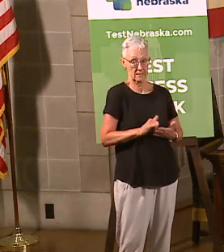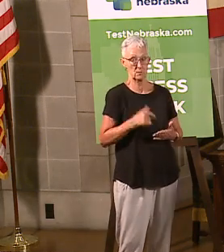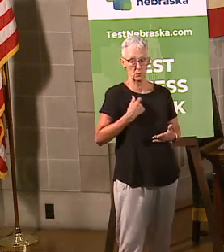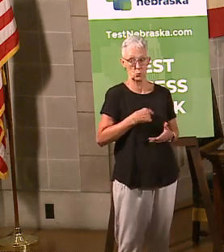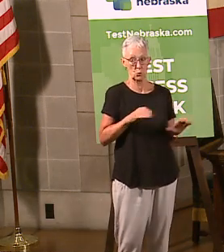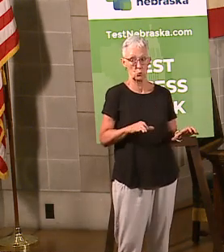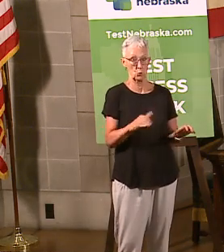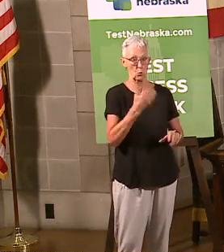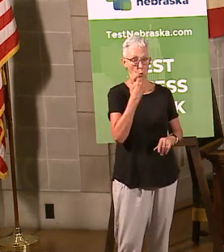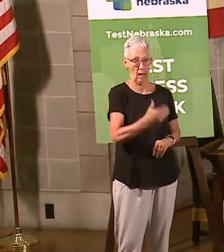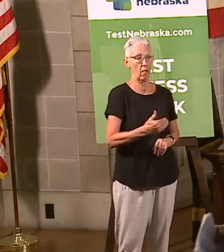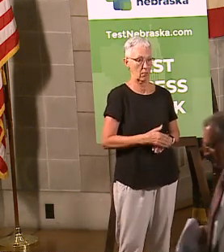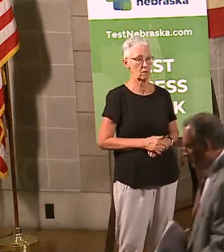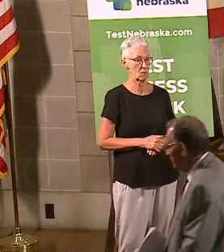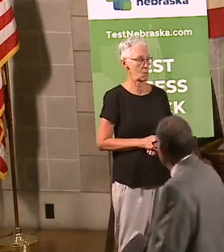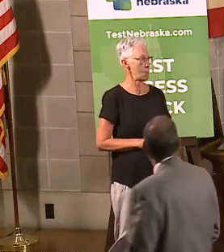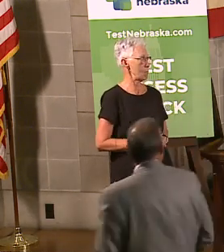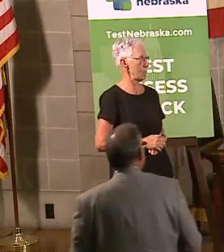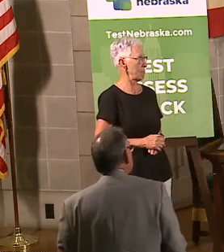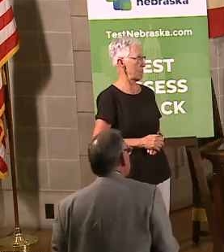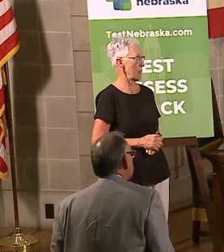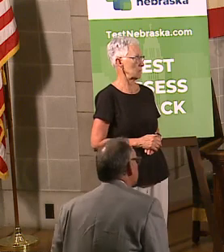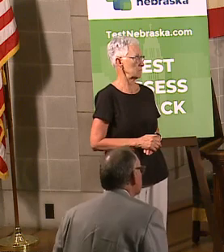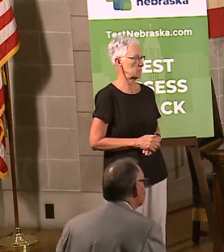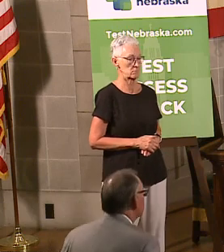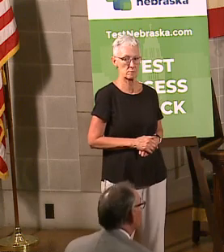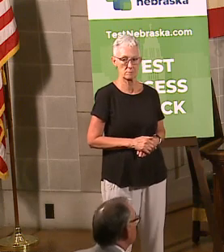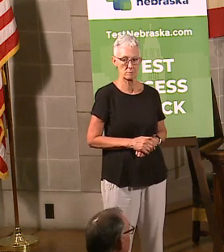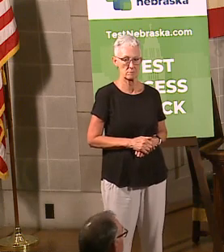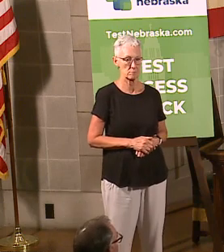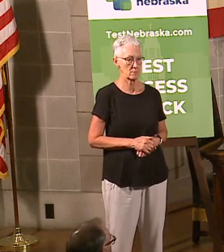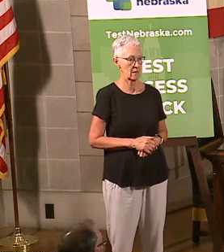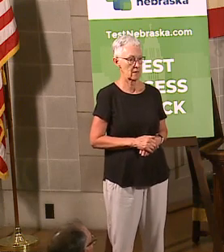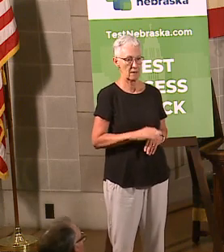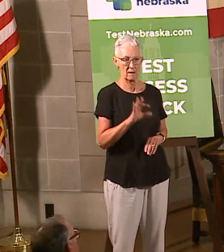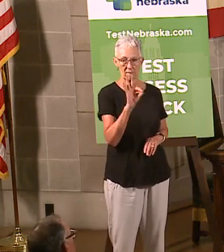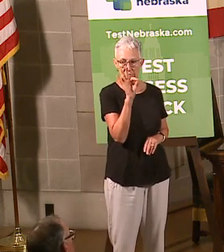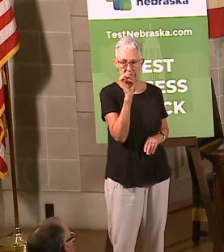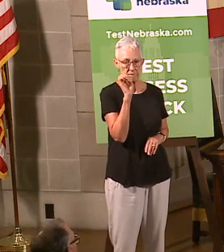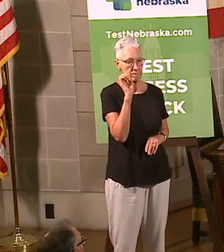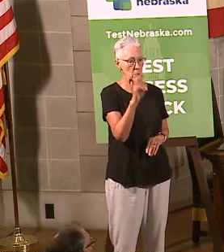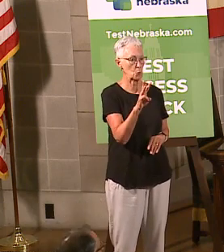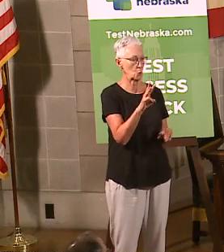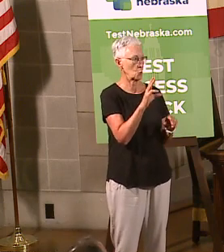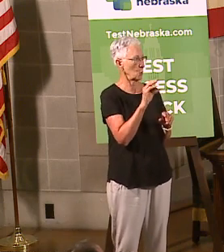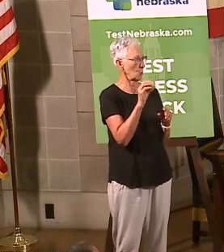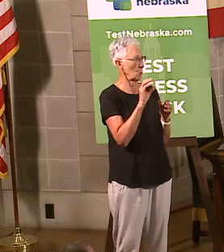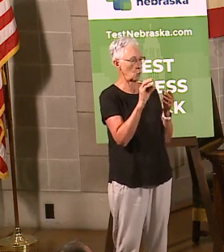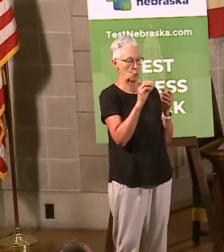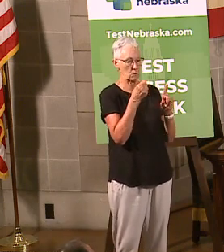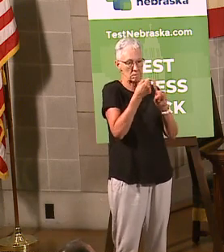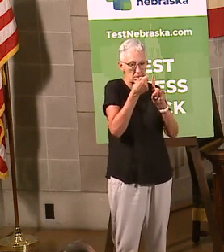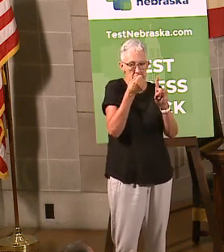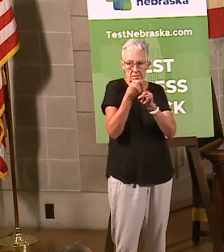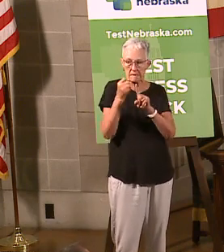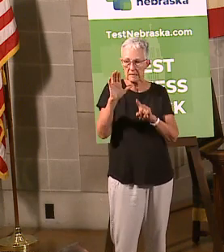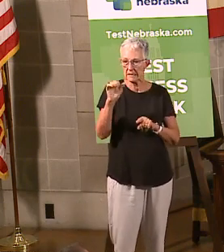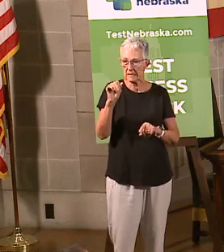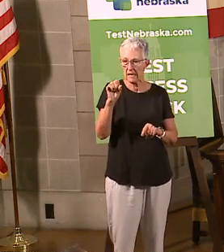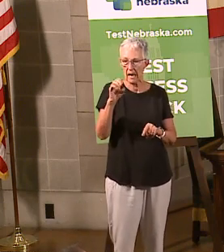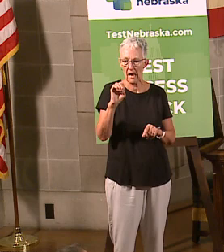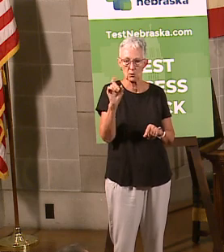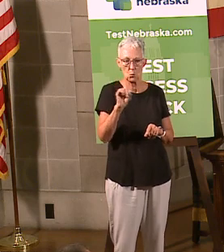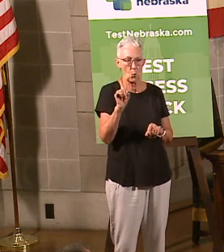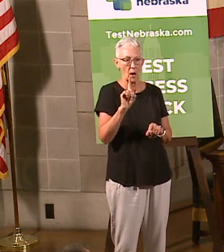Thank you, Dr. Anton. And that, just that point, yeah, single digits or 0 in many of those counties where we had the food processing